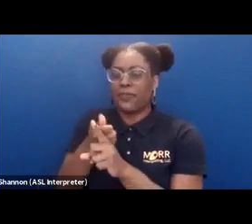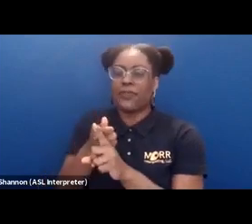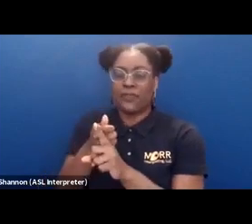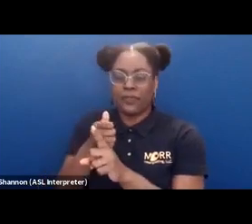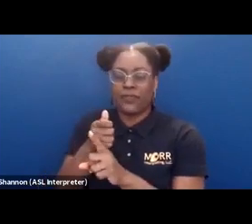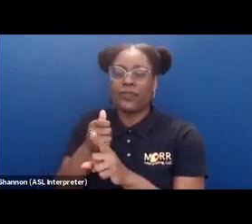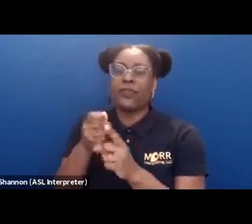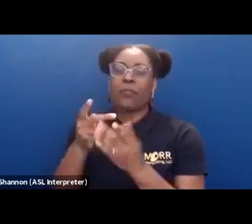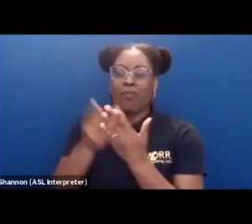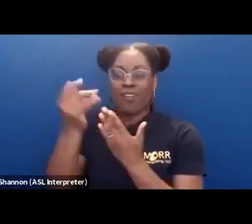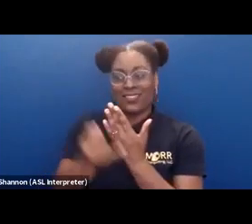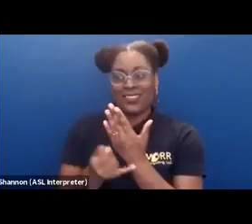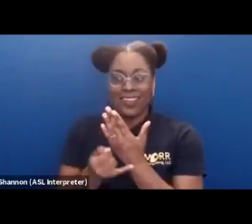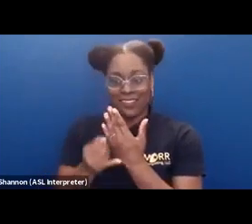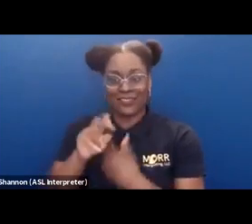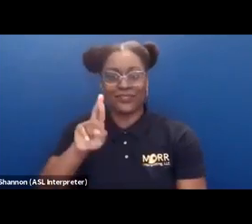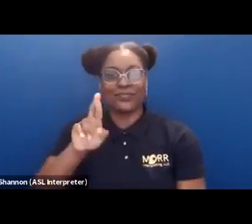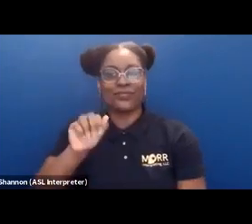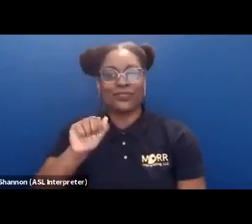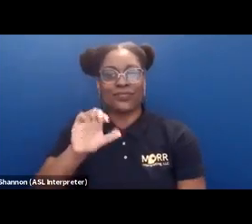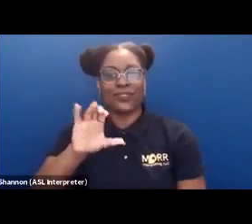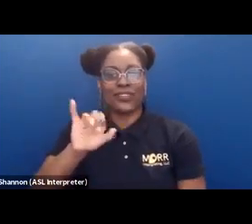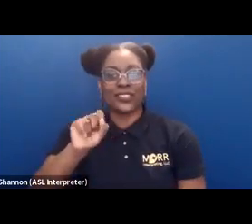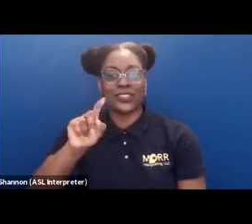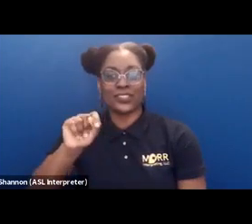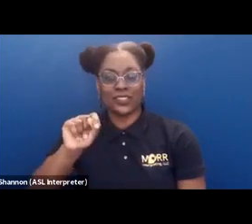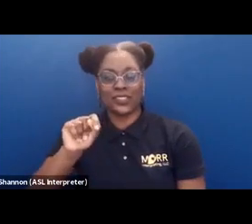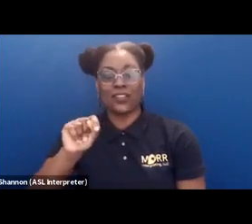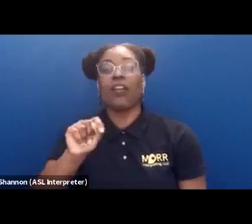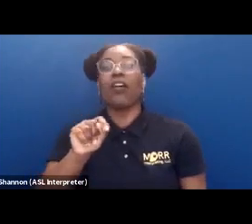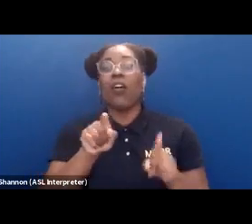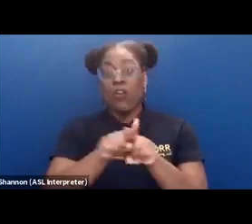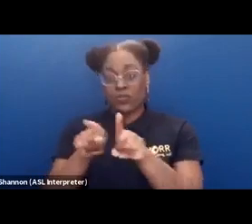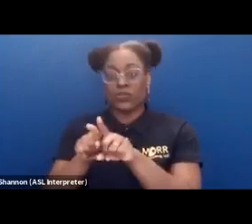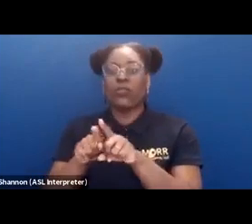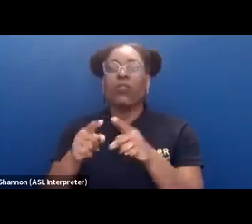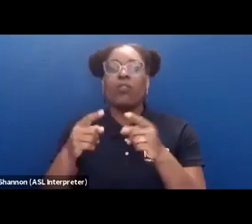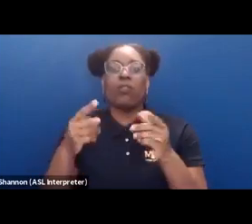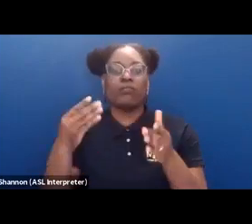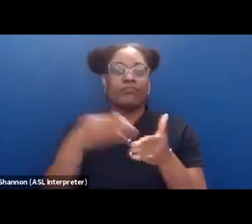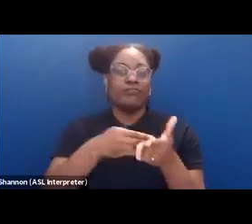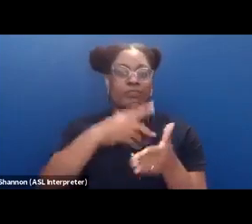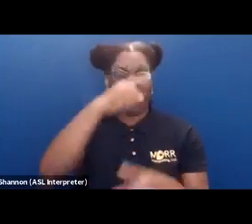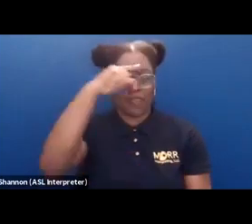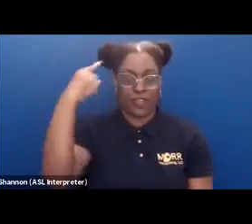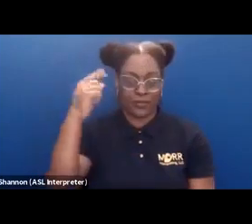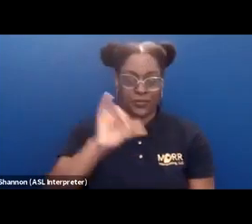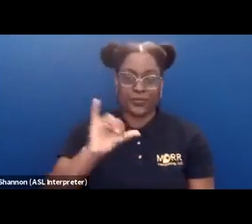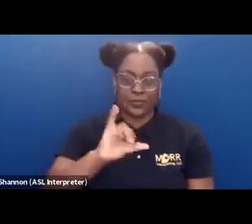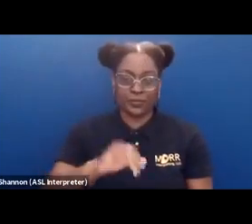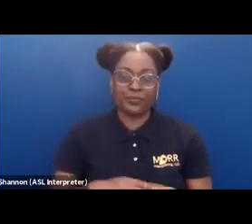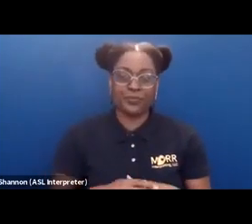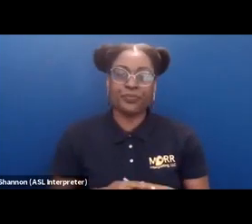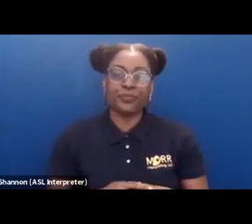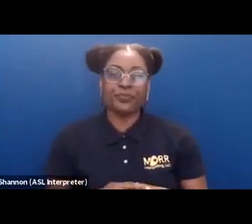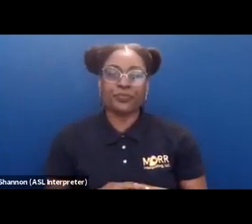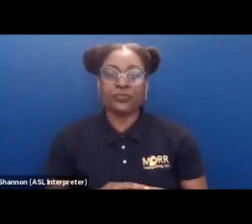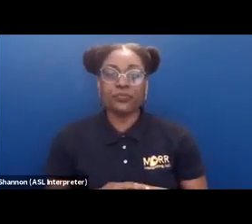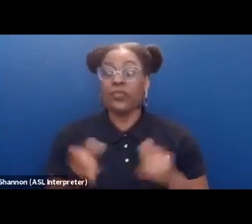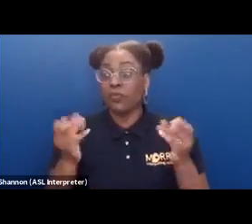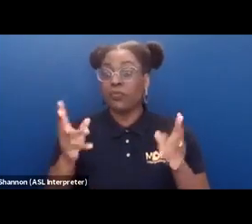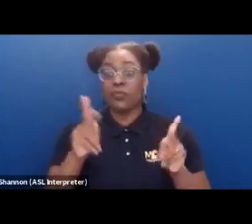an anti-Black project. And so, as Azza has also argued, we